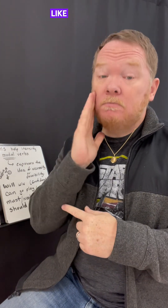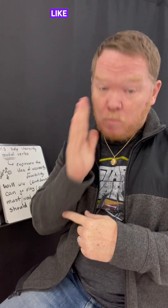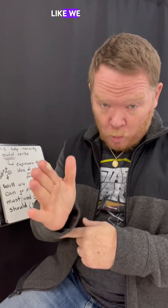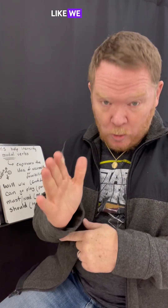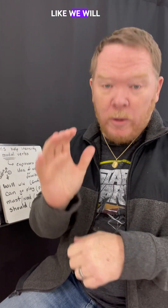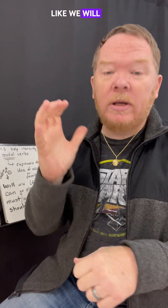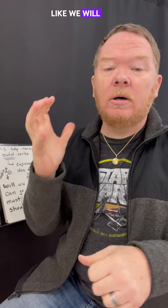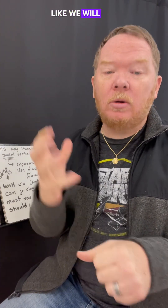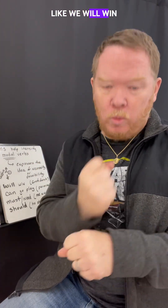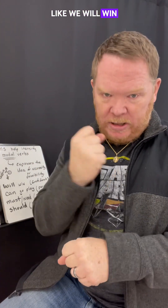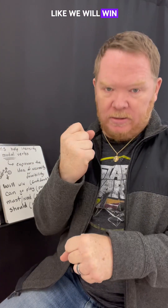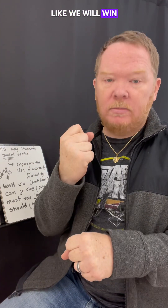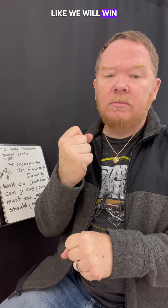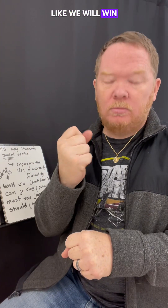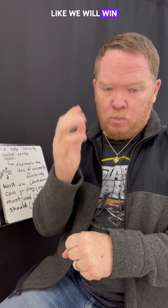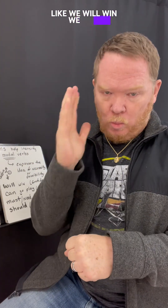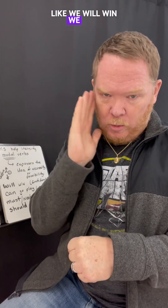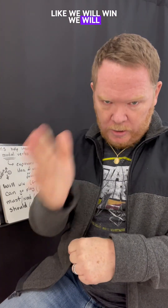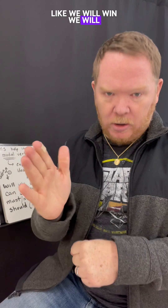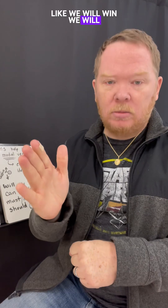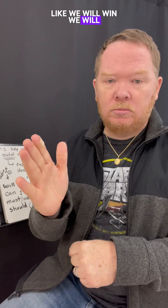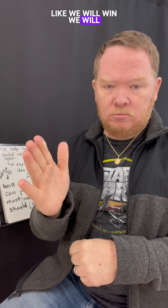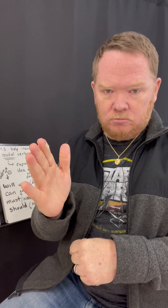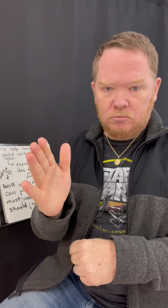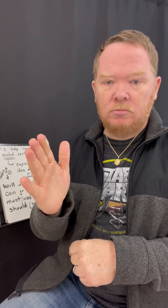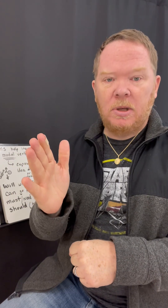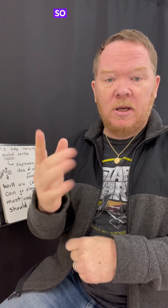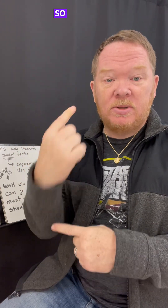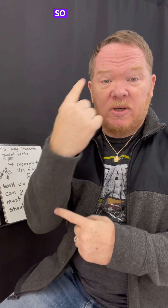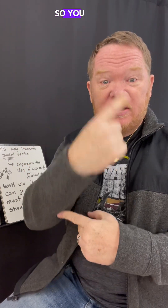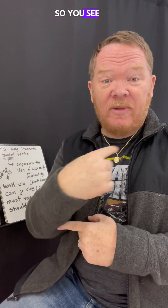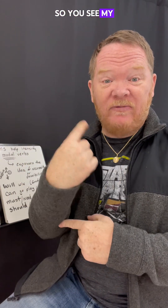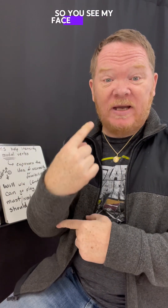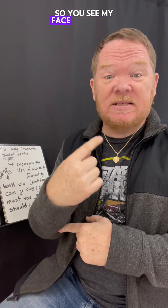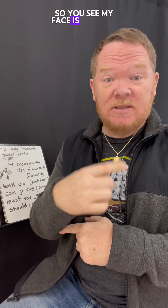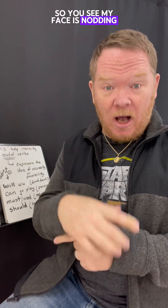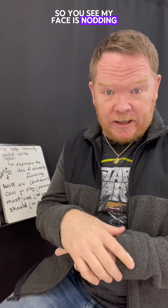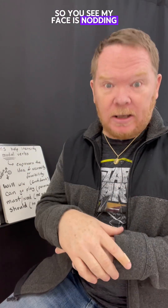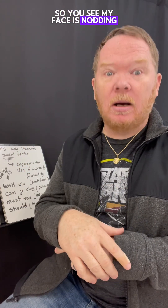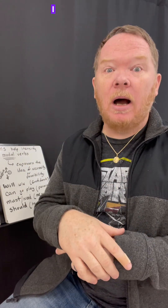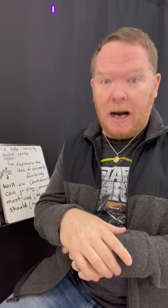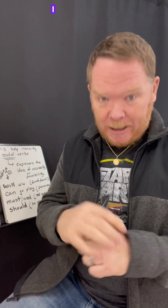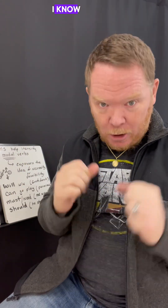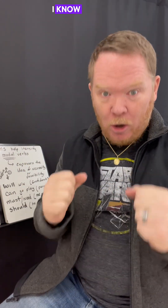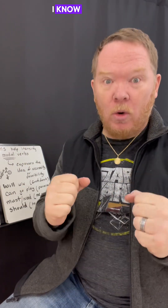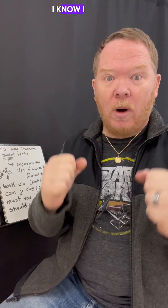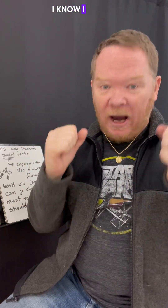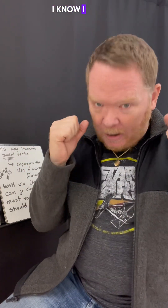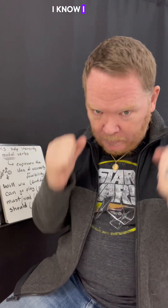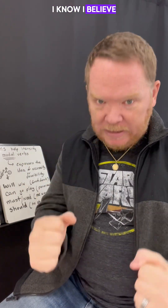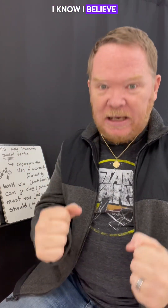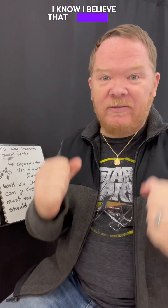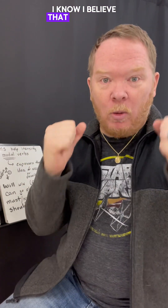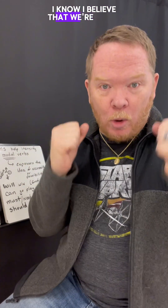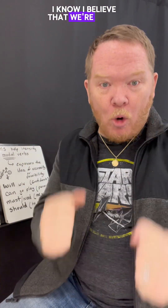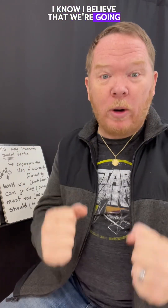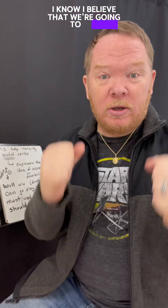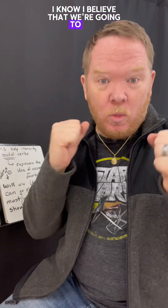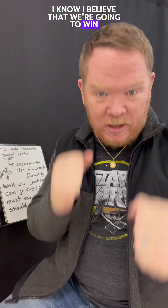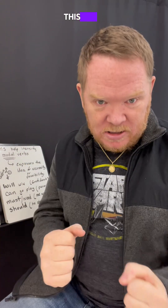we will win. We will. So you can see my face is nodding. I know, I believe that we're going to win this